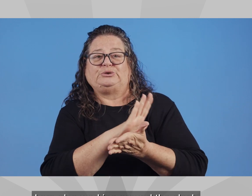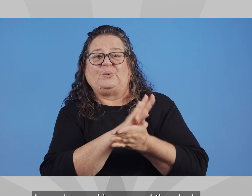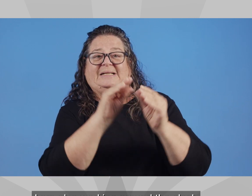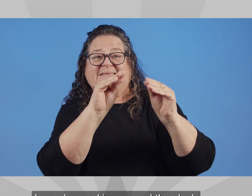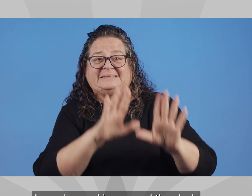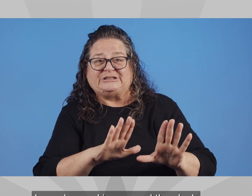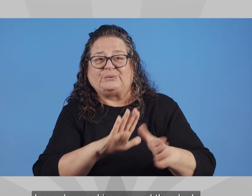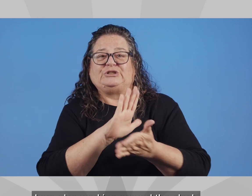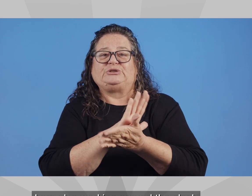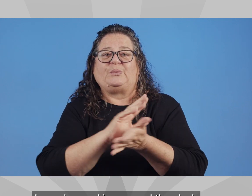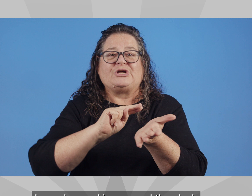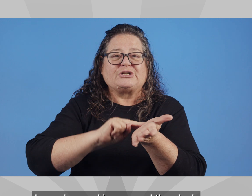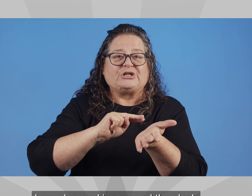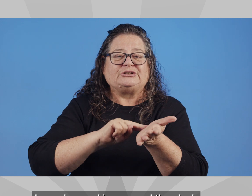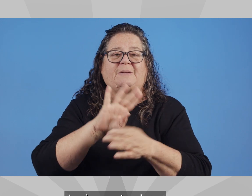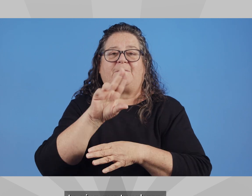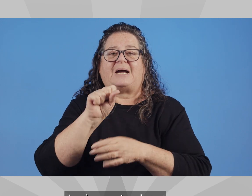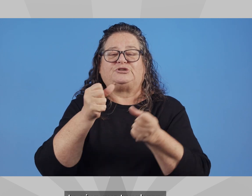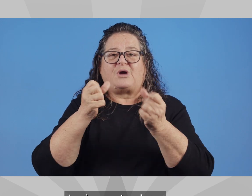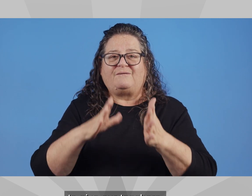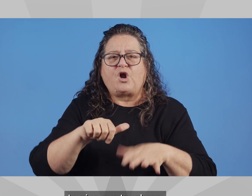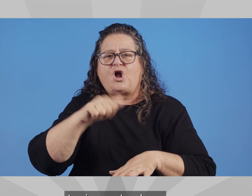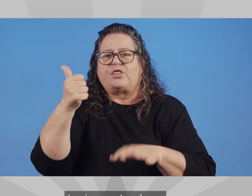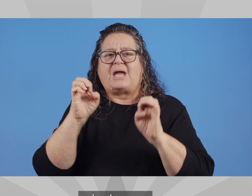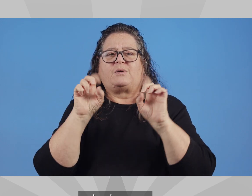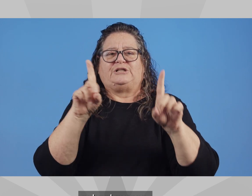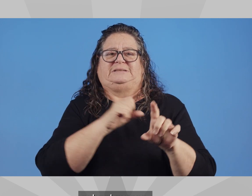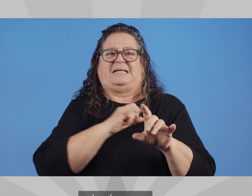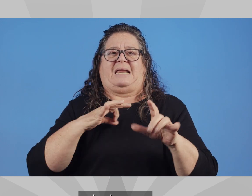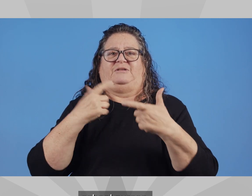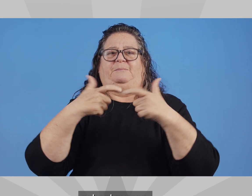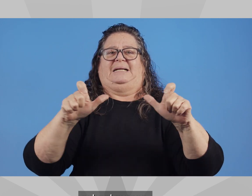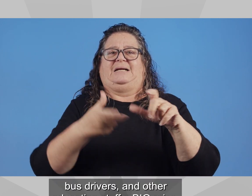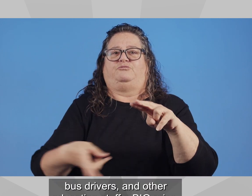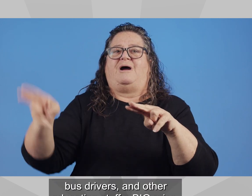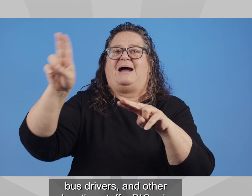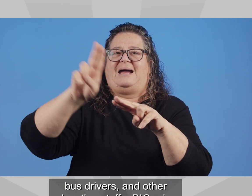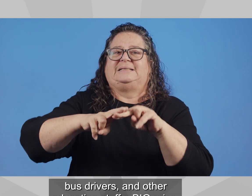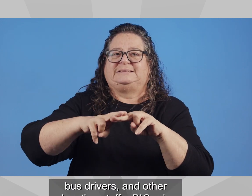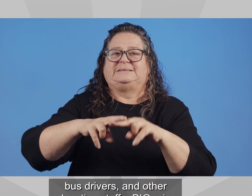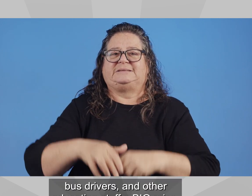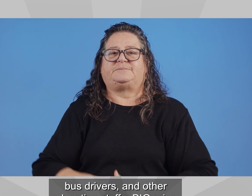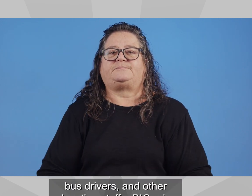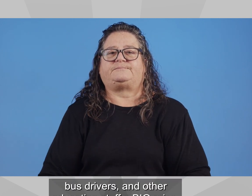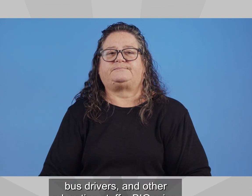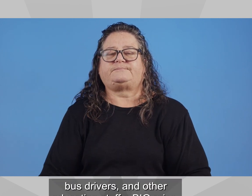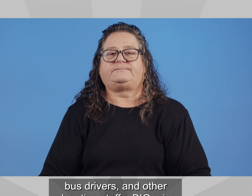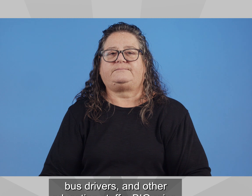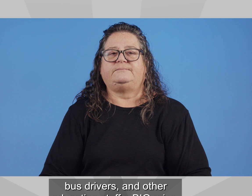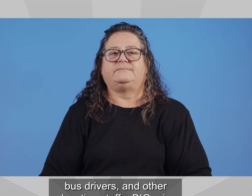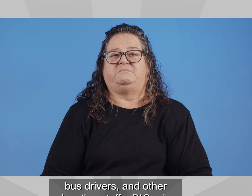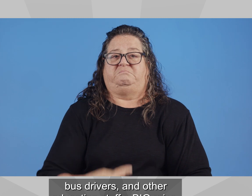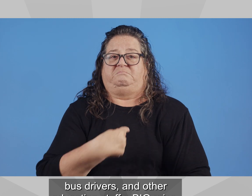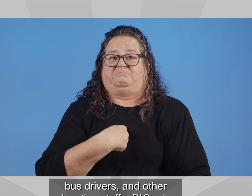I am also working around the clock to give our teachers, school nurses, bus drivers, and other education